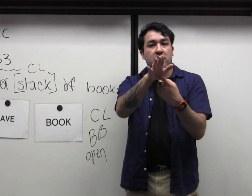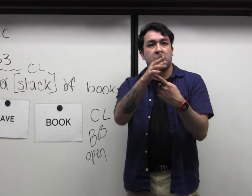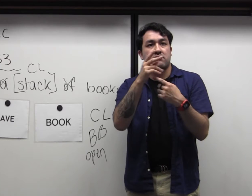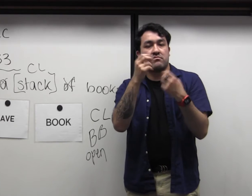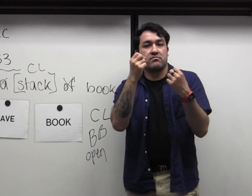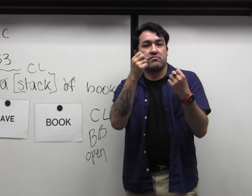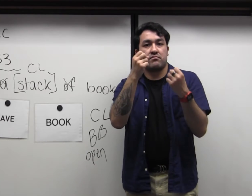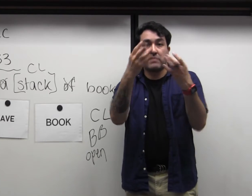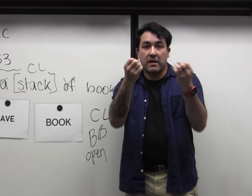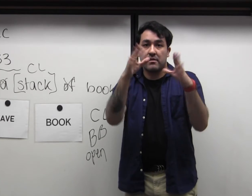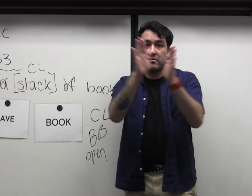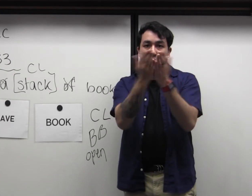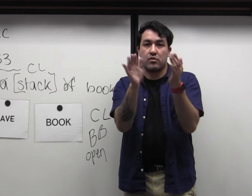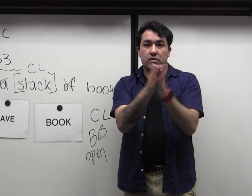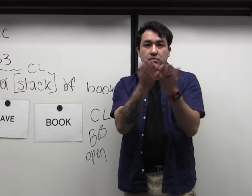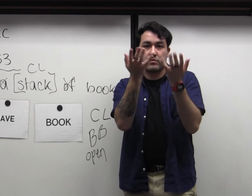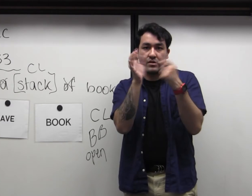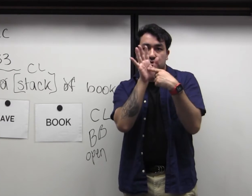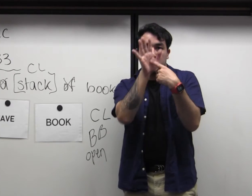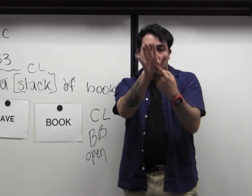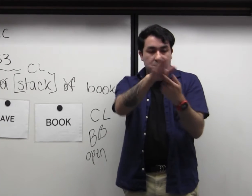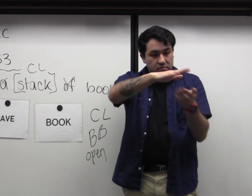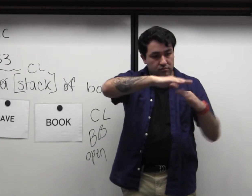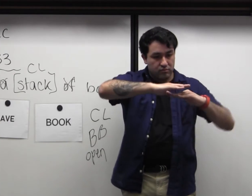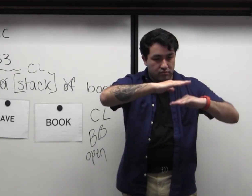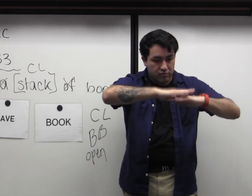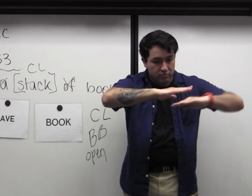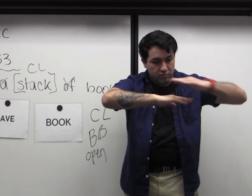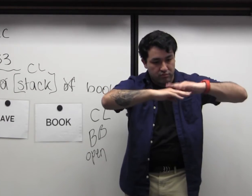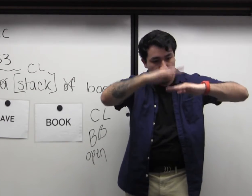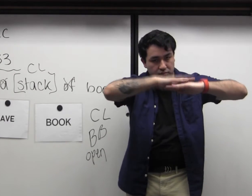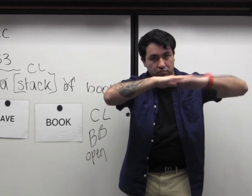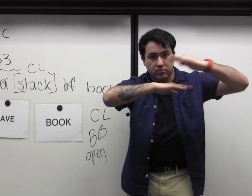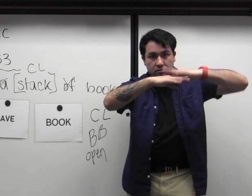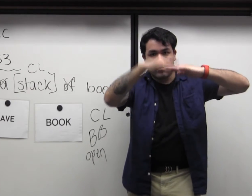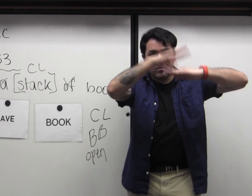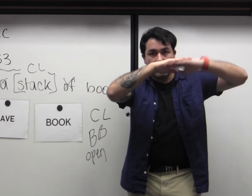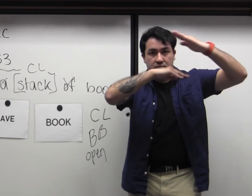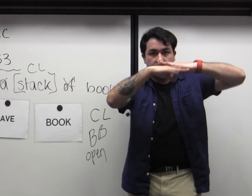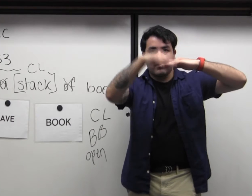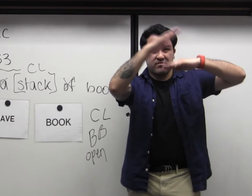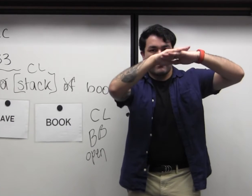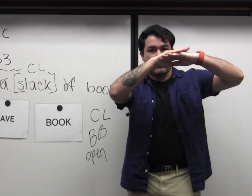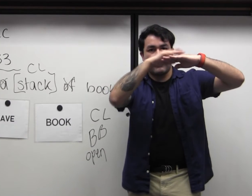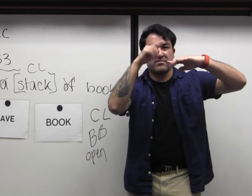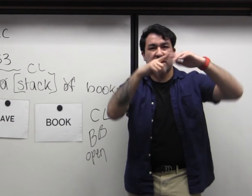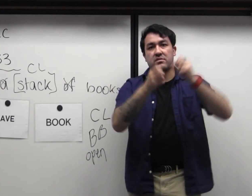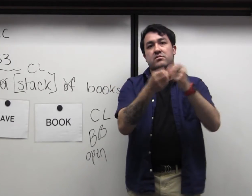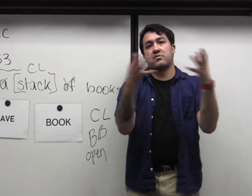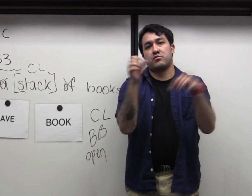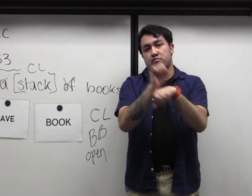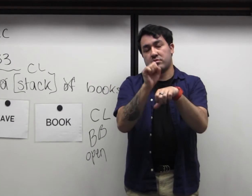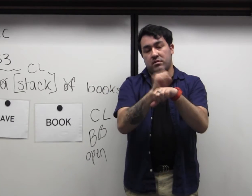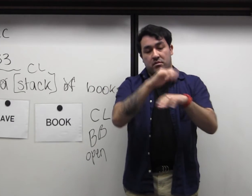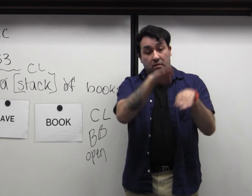to show that stack of book. You want to show the many books. You don't want to do it like this. That's